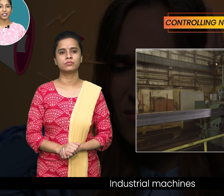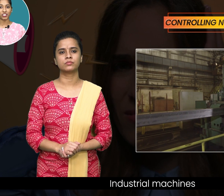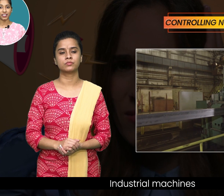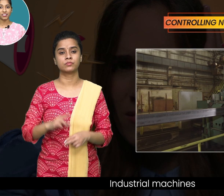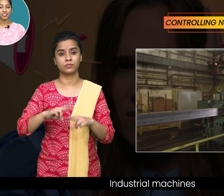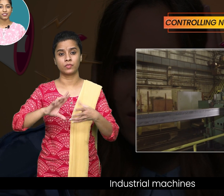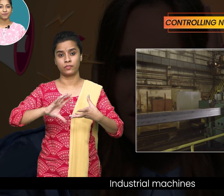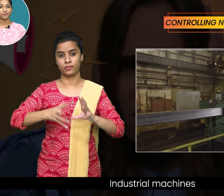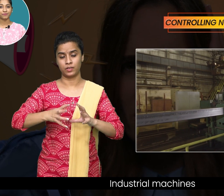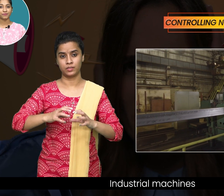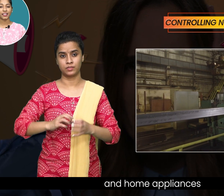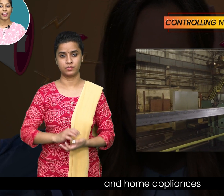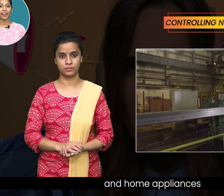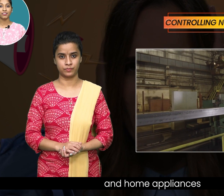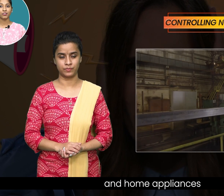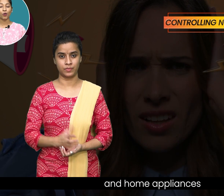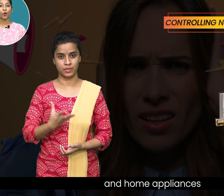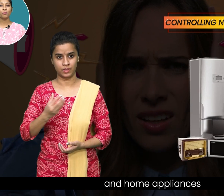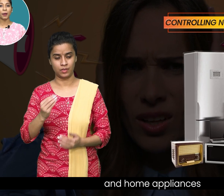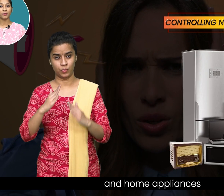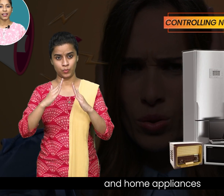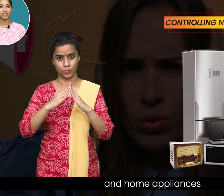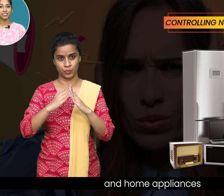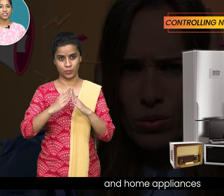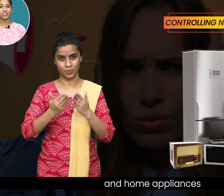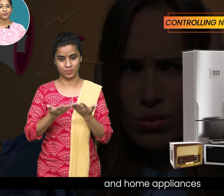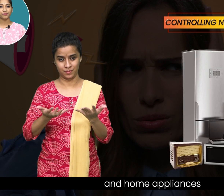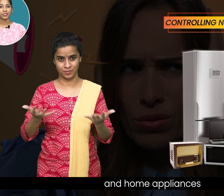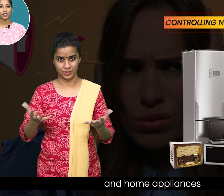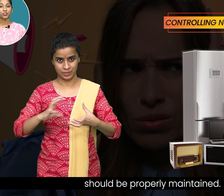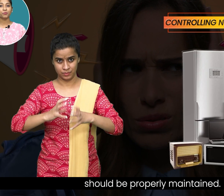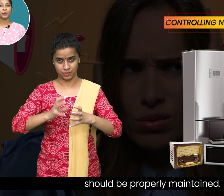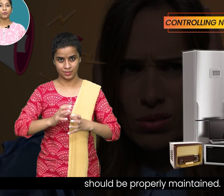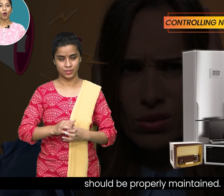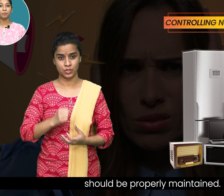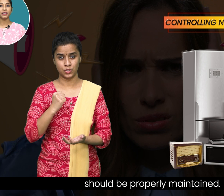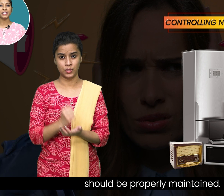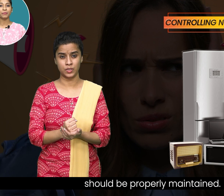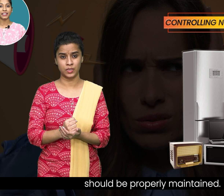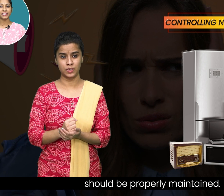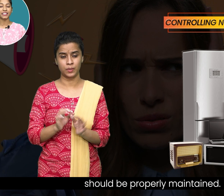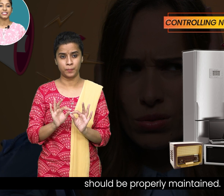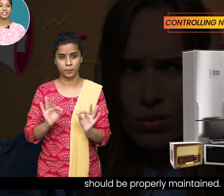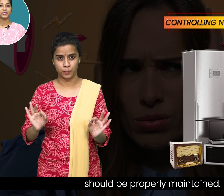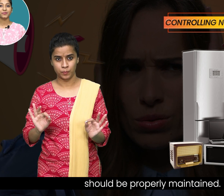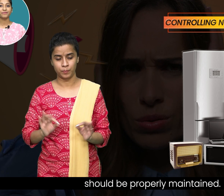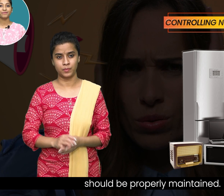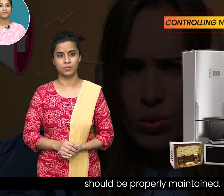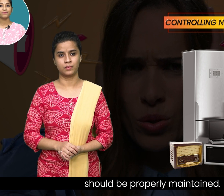Industrial machines and home appliances should be properly